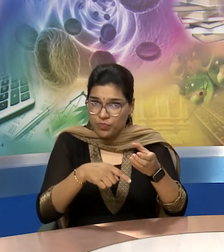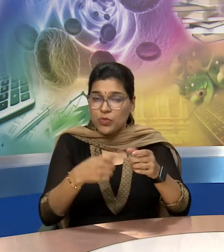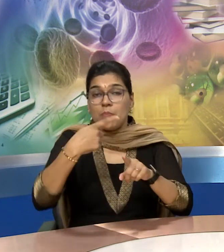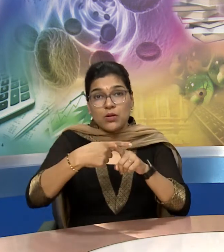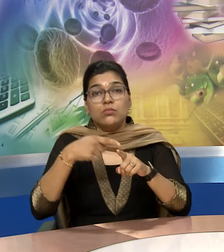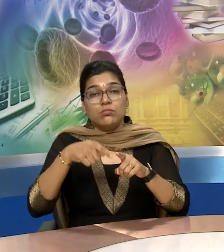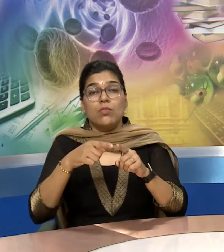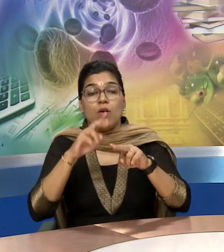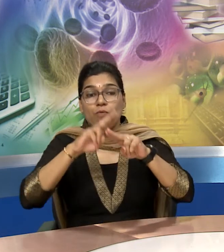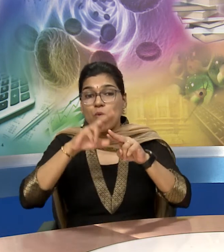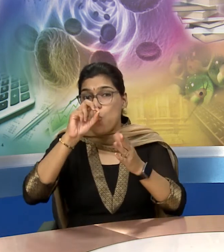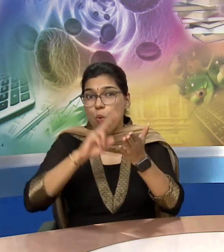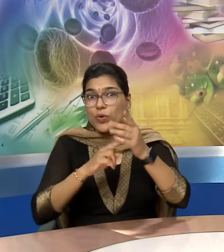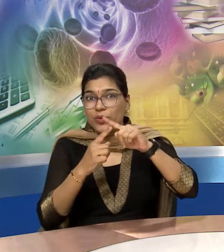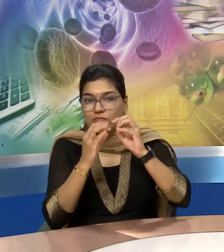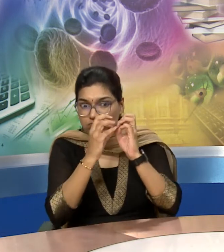two colors,